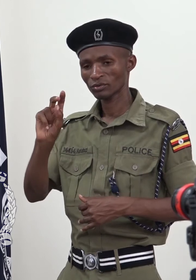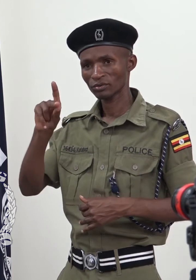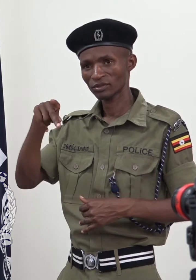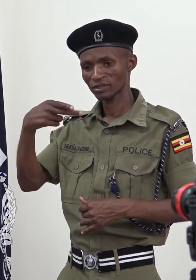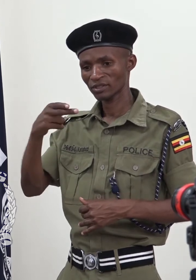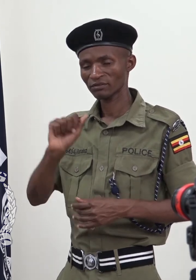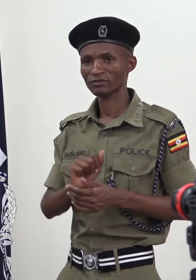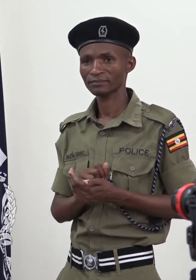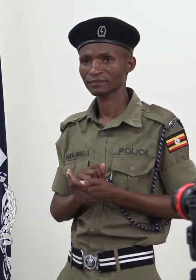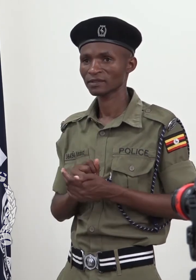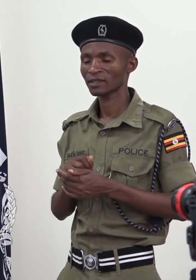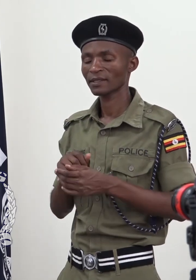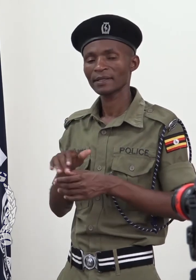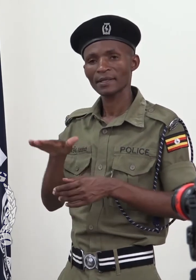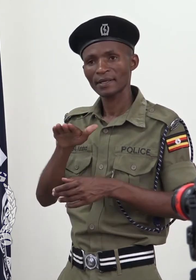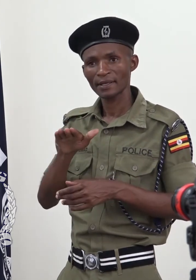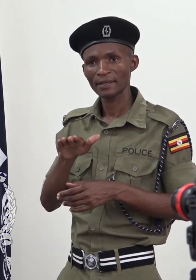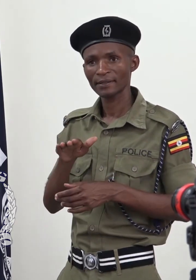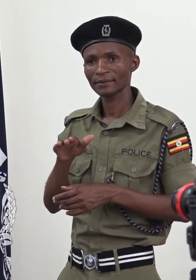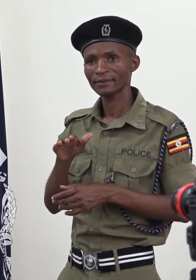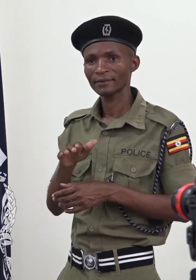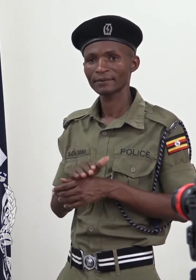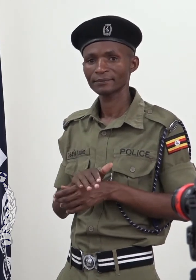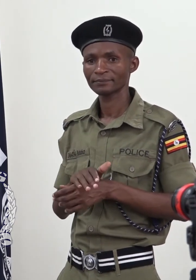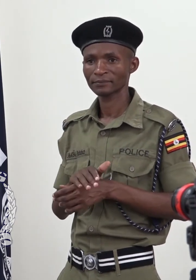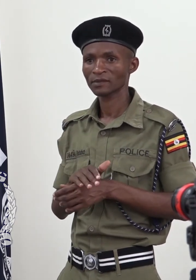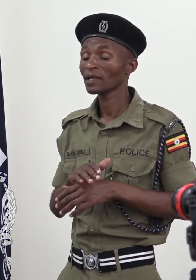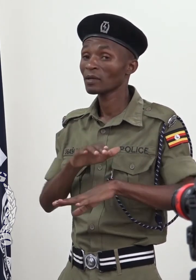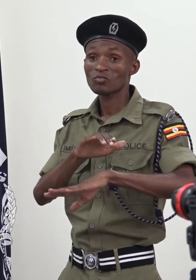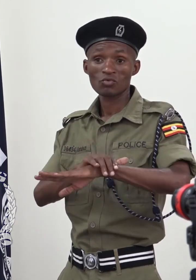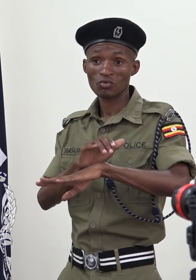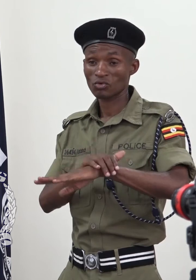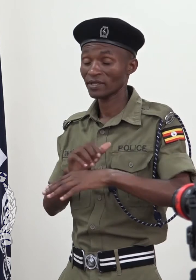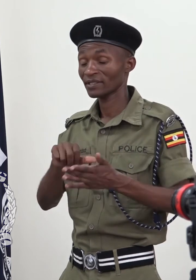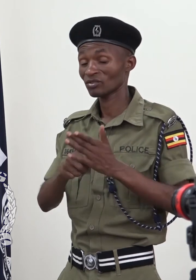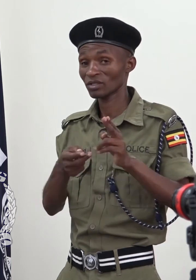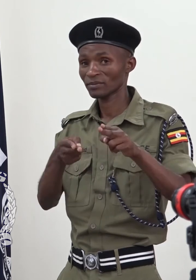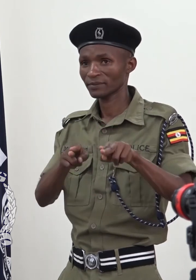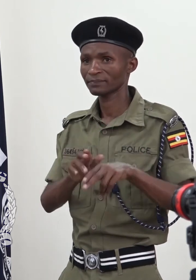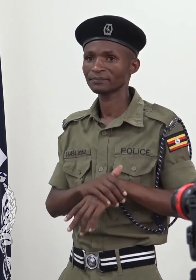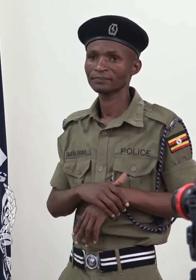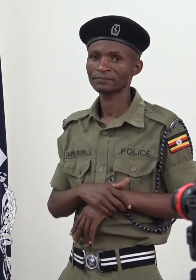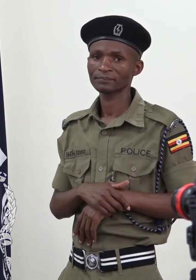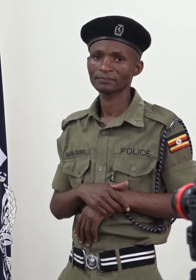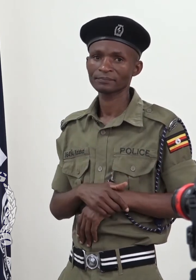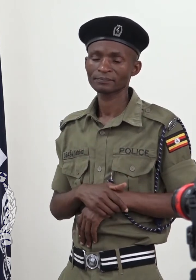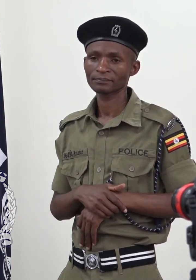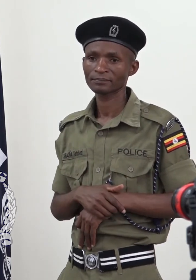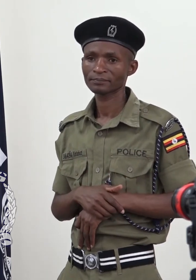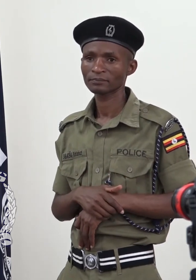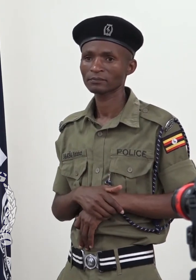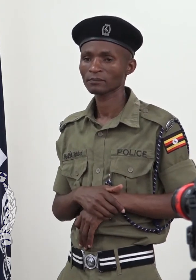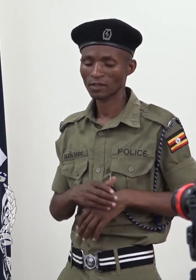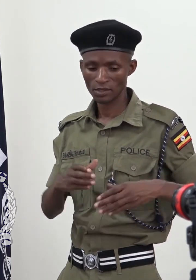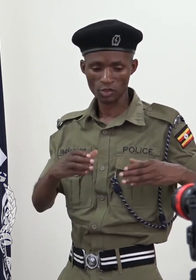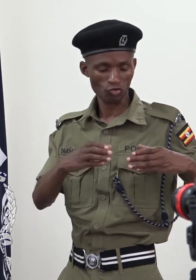which is found in Chawa Ambago village, Nachisunga sub-county, still in Mukono, and we have a group